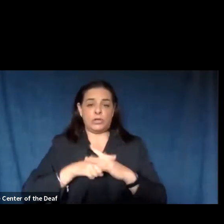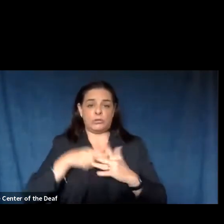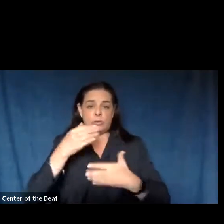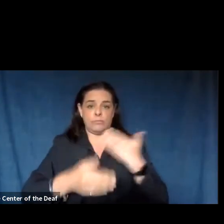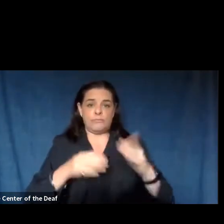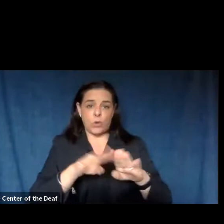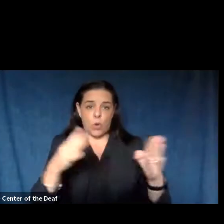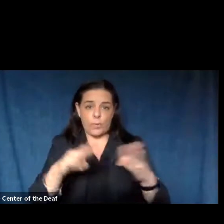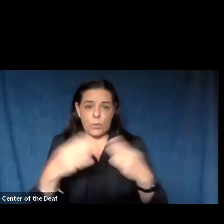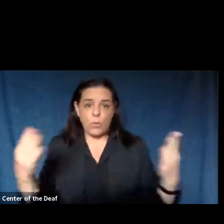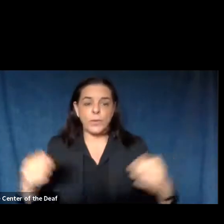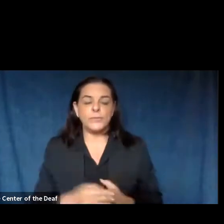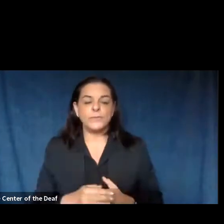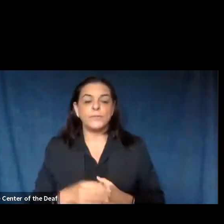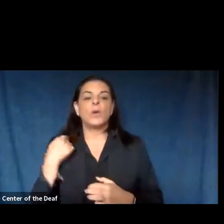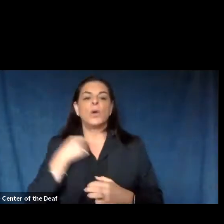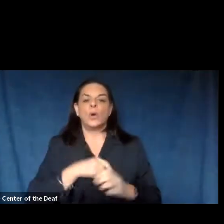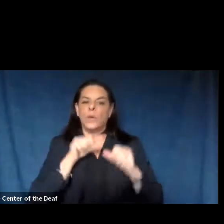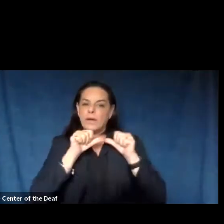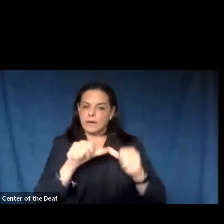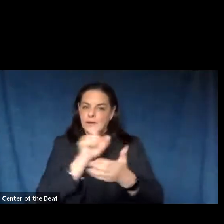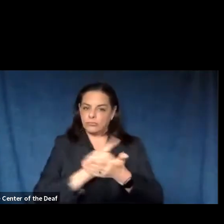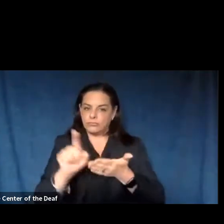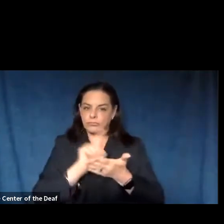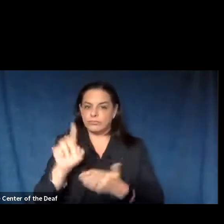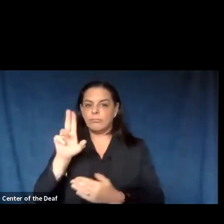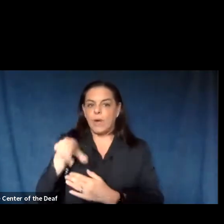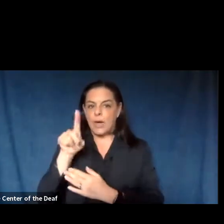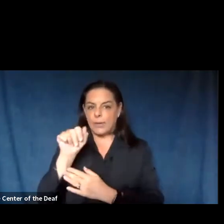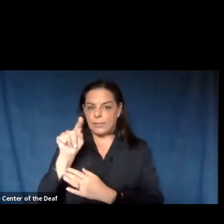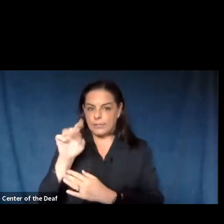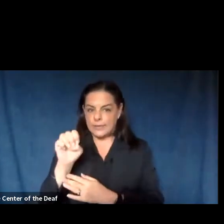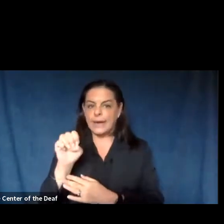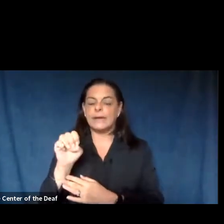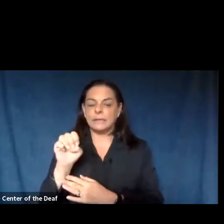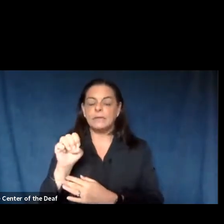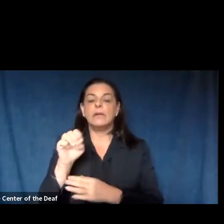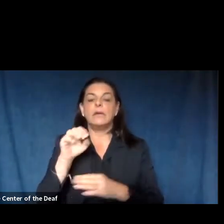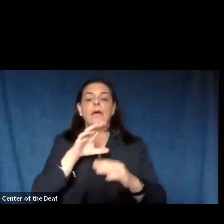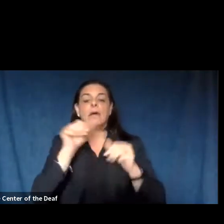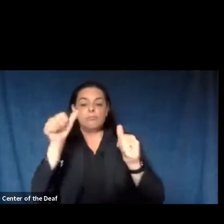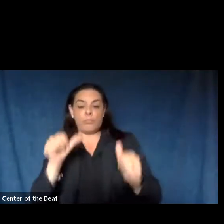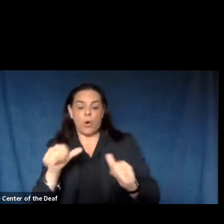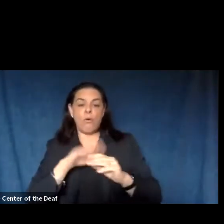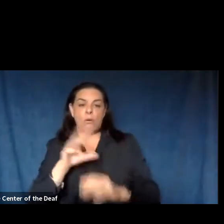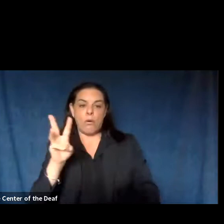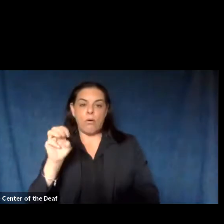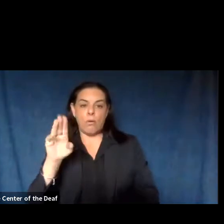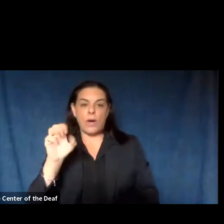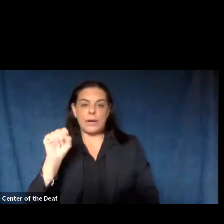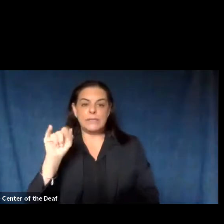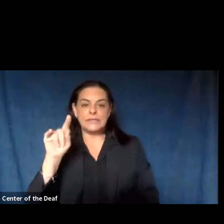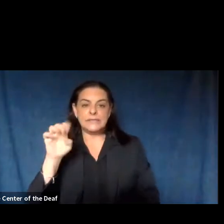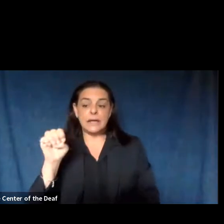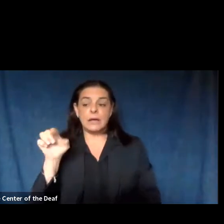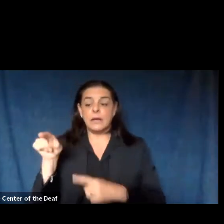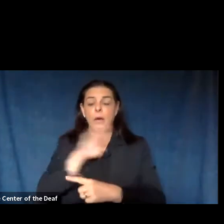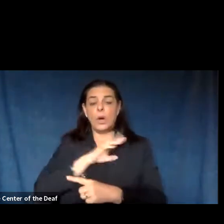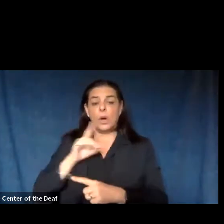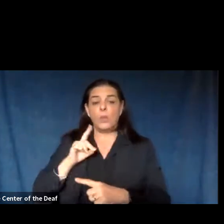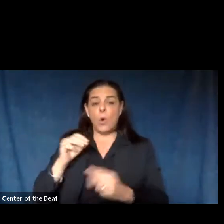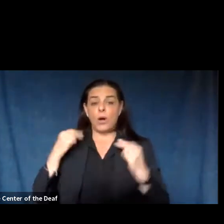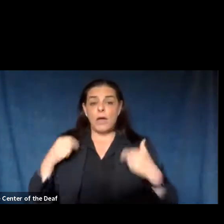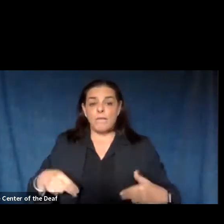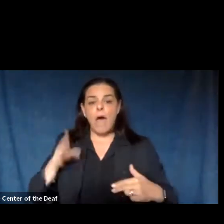continue to update these benchmarks weekly. We will continue to update these benchmarks weekly on our website. The Board of Health will meet every 2 weeks in a